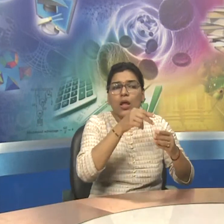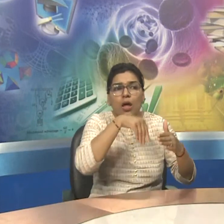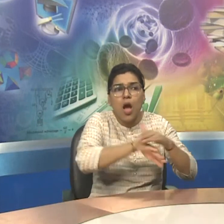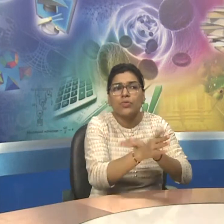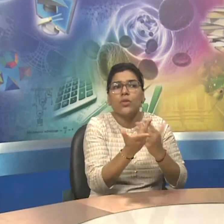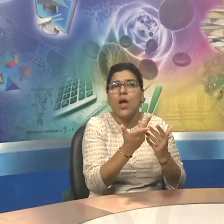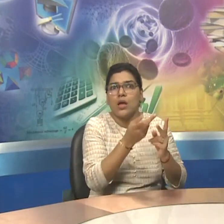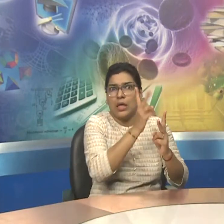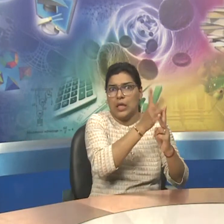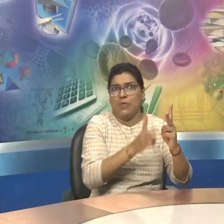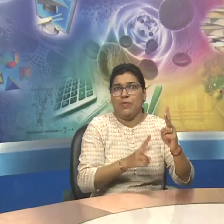politics